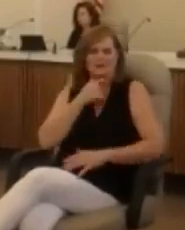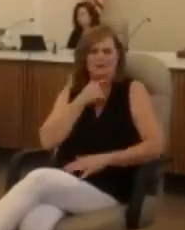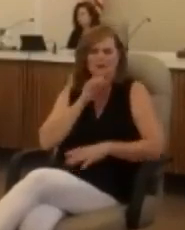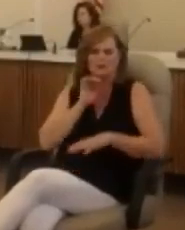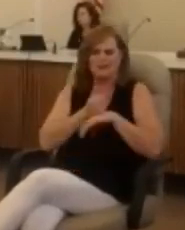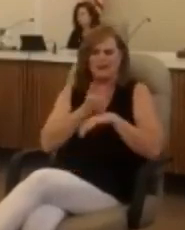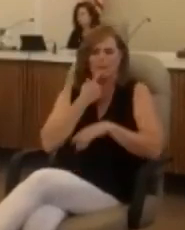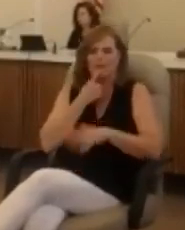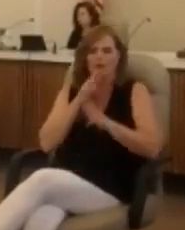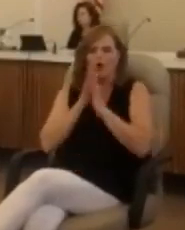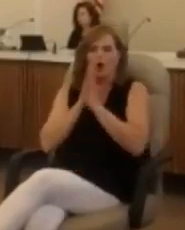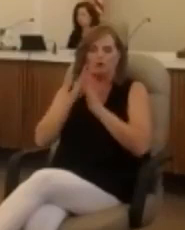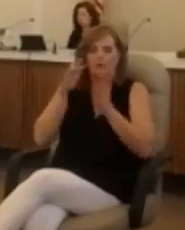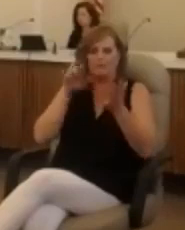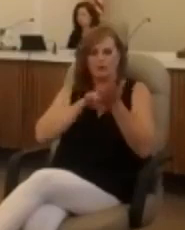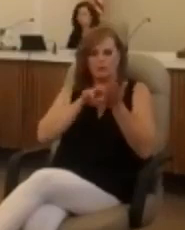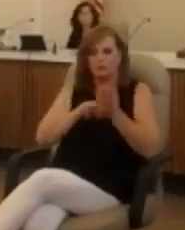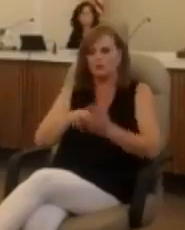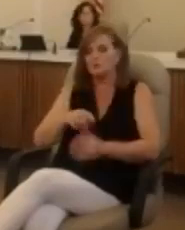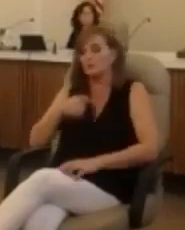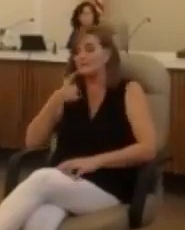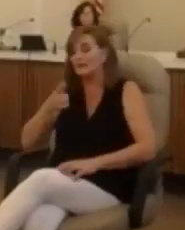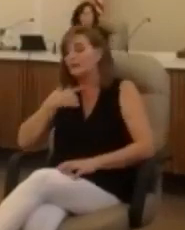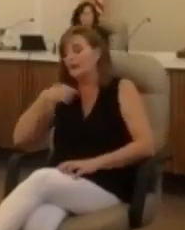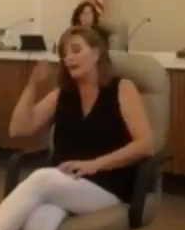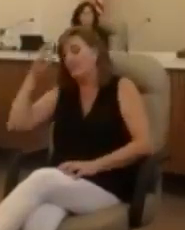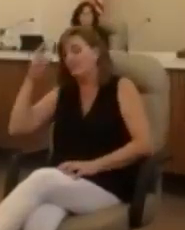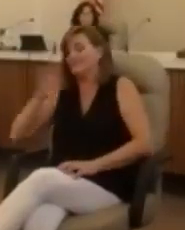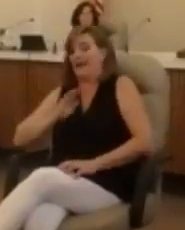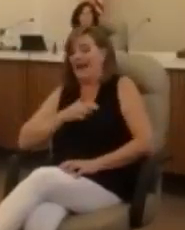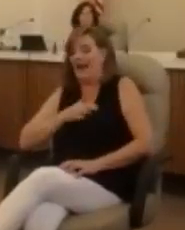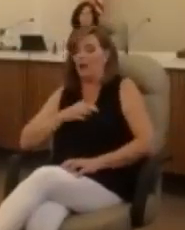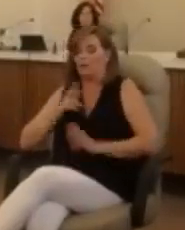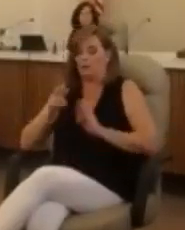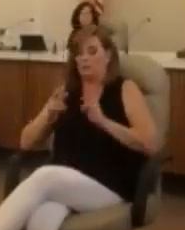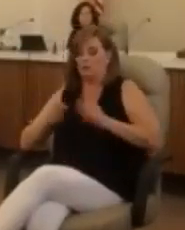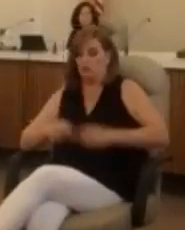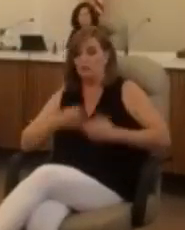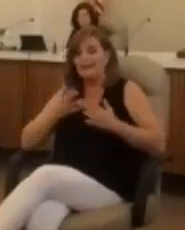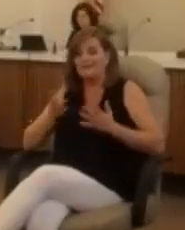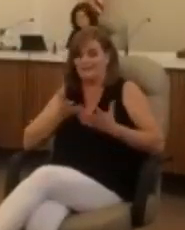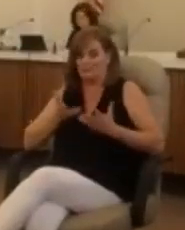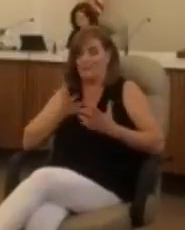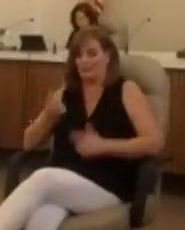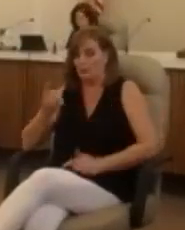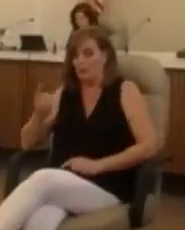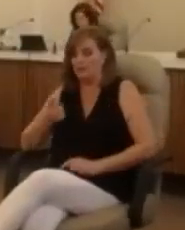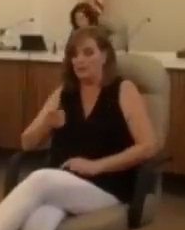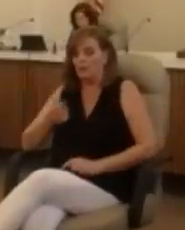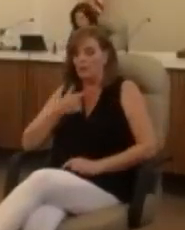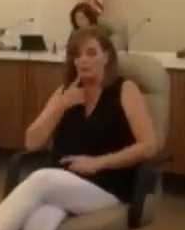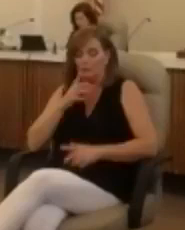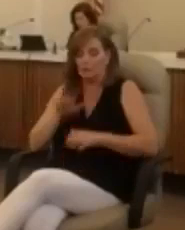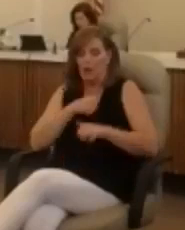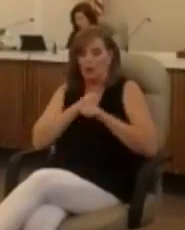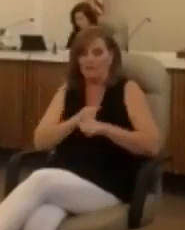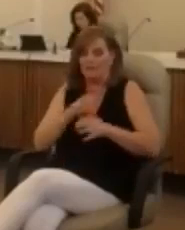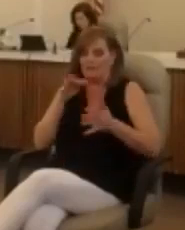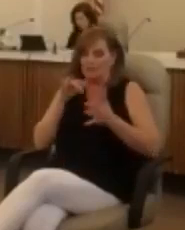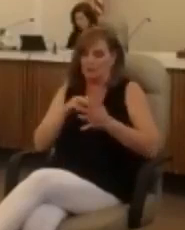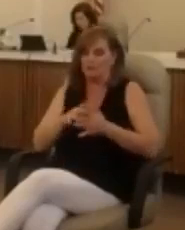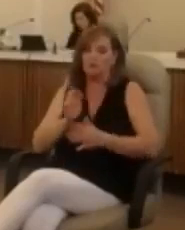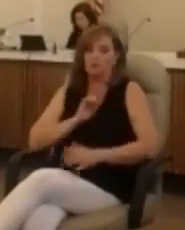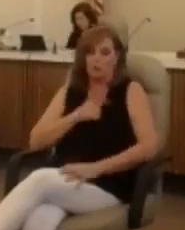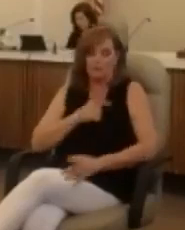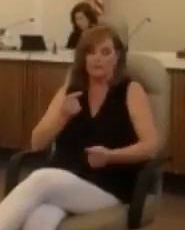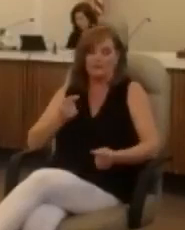us. And we said, because our residents wanted one. Our residents said, you know what, you've got to do an updated study. So we did. Oh,